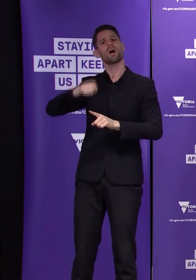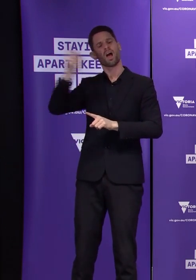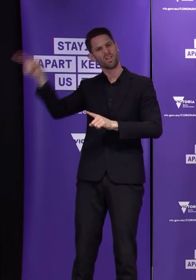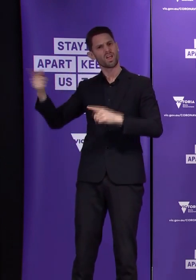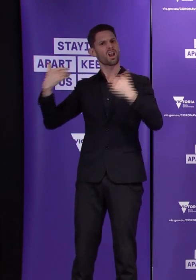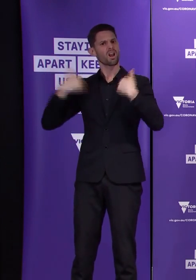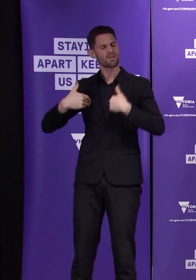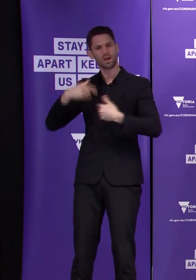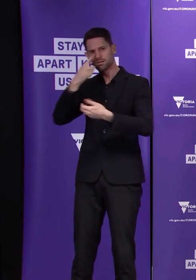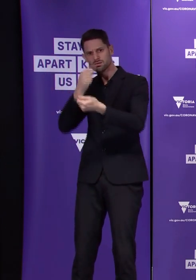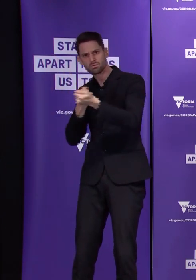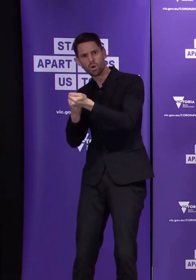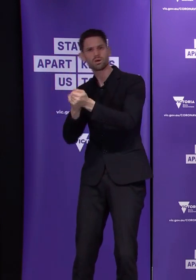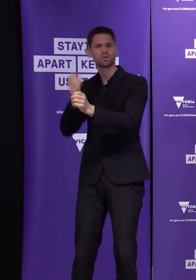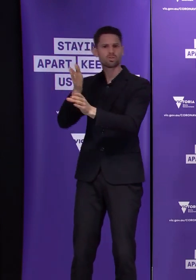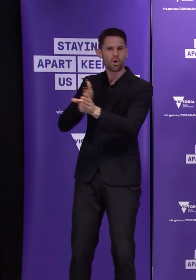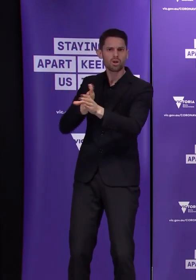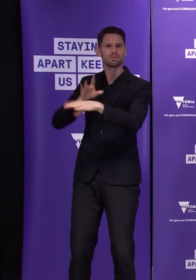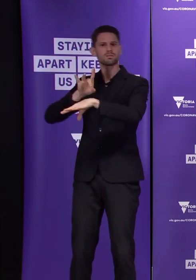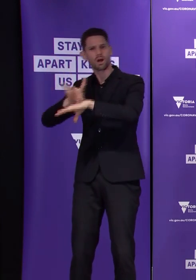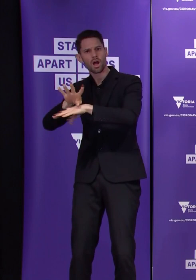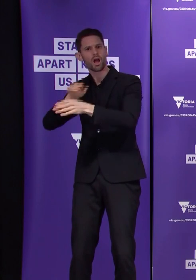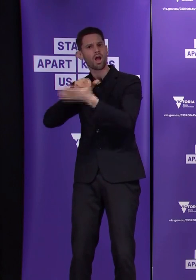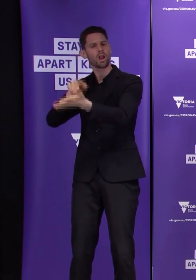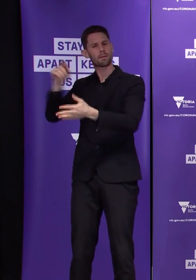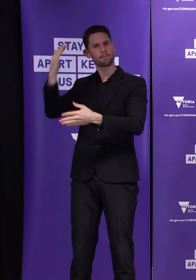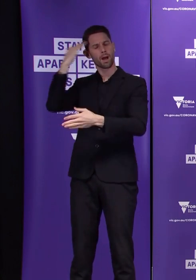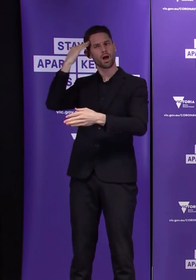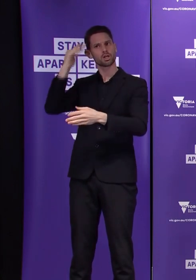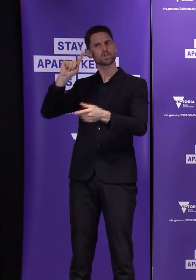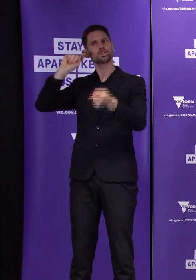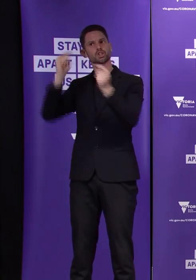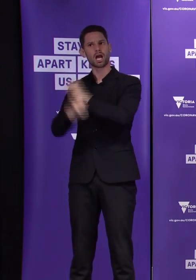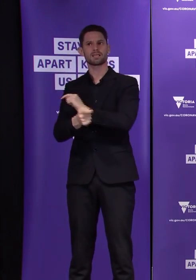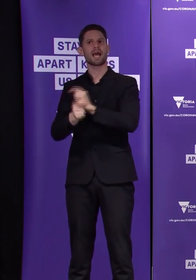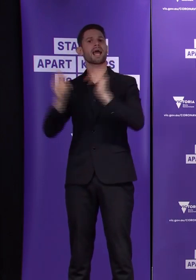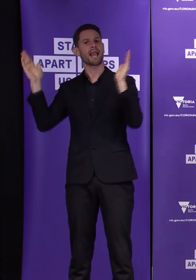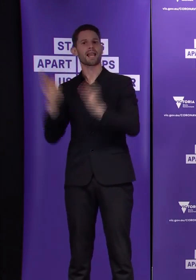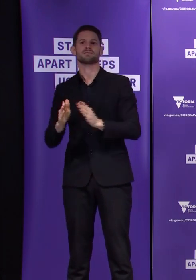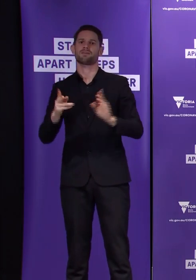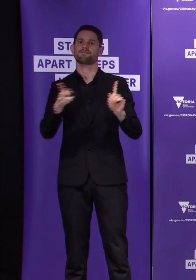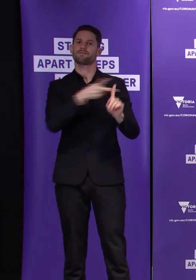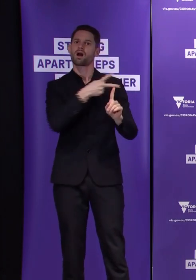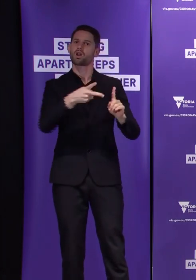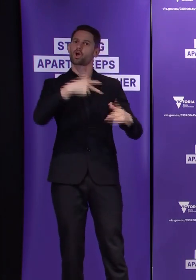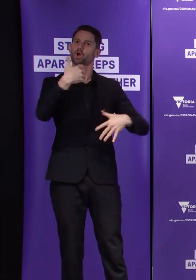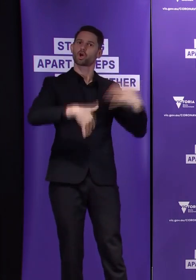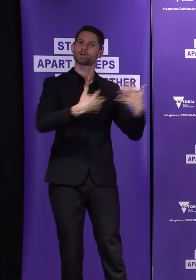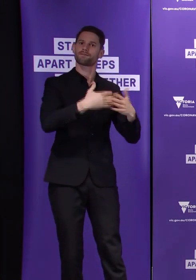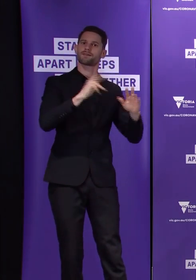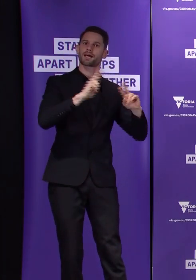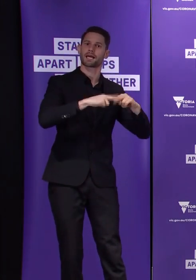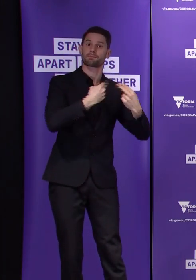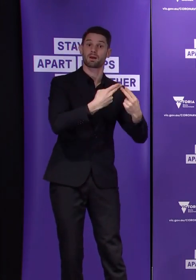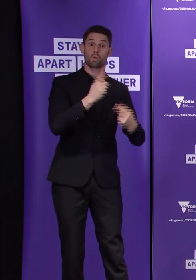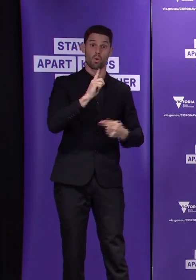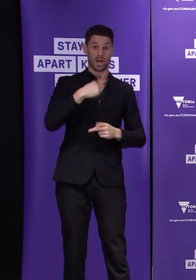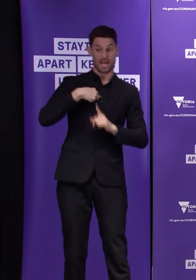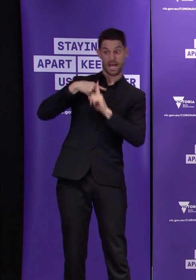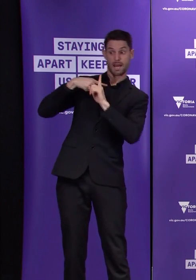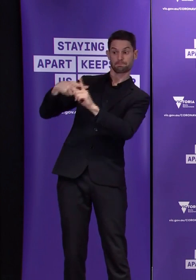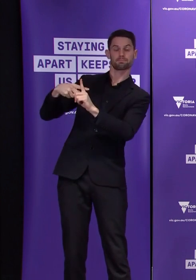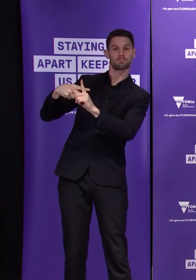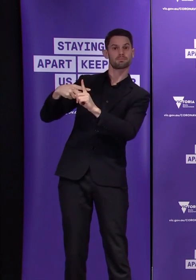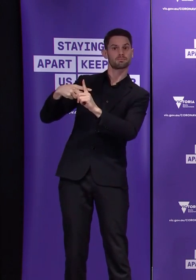stability of being able to stay in your own home can be absolutely critical for many, many families. So paving the way for perpetrators to